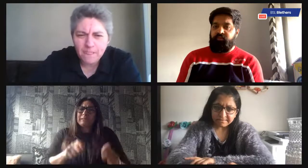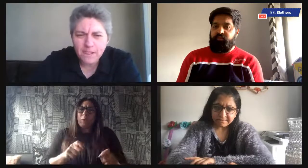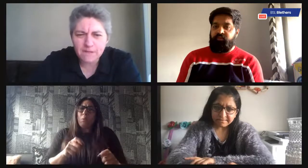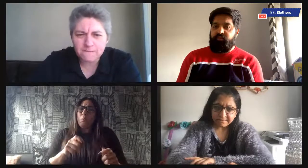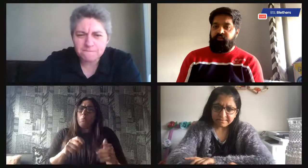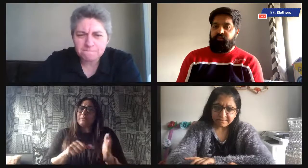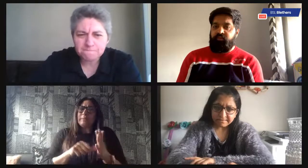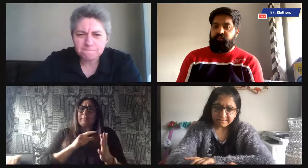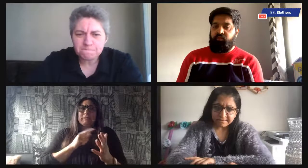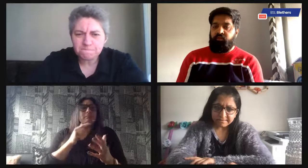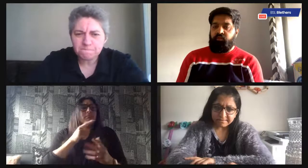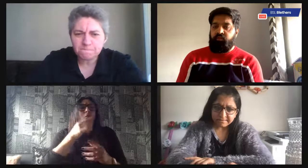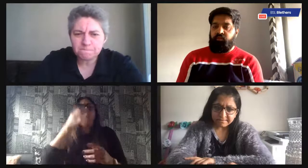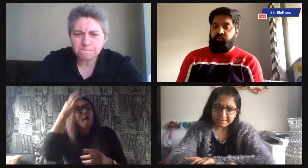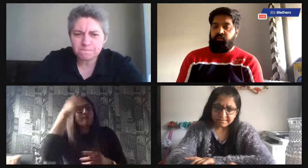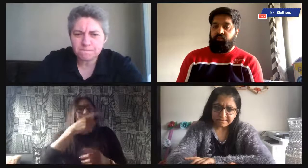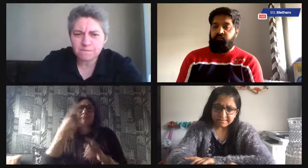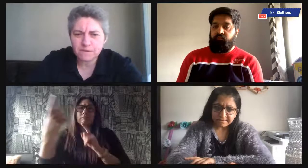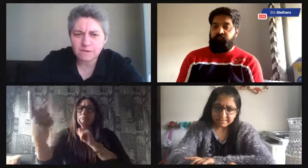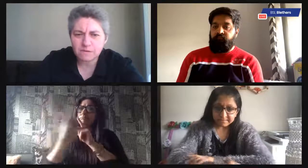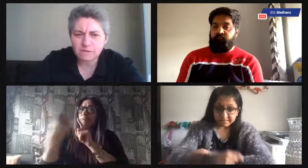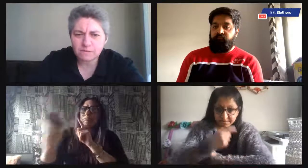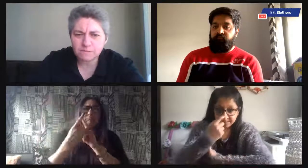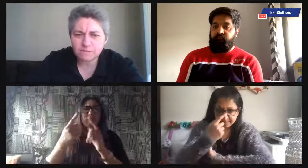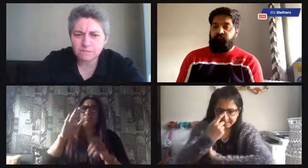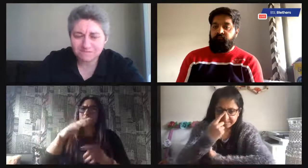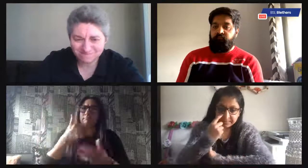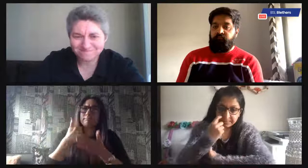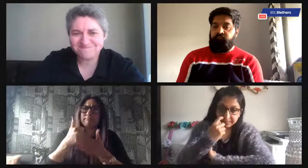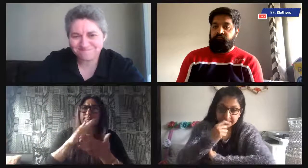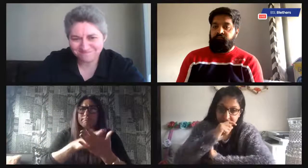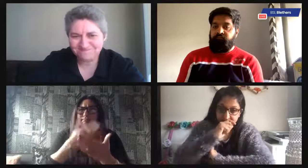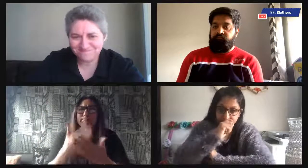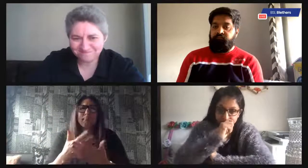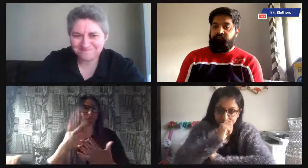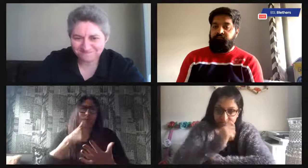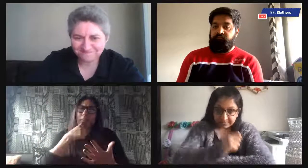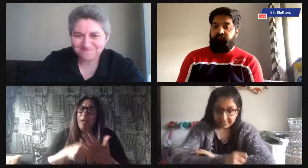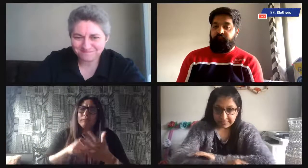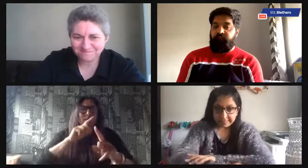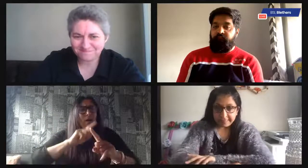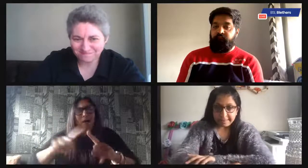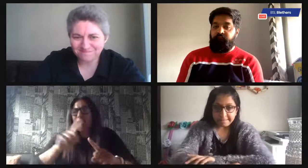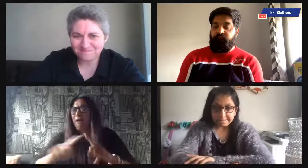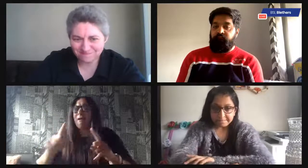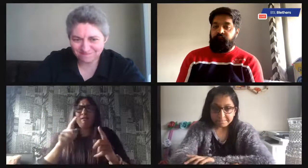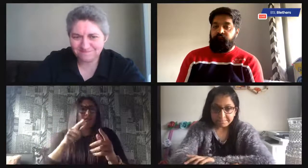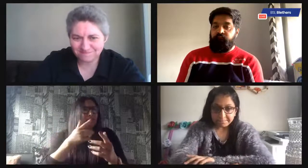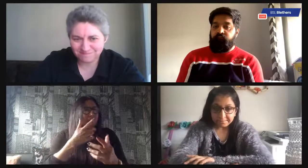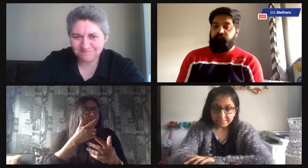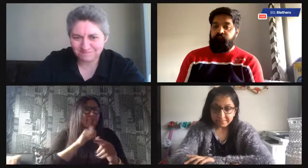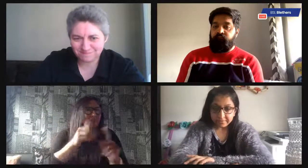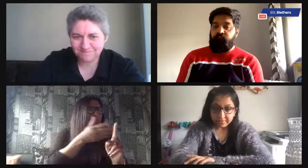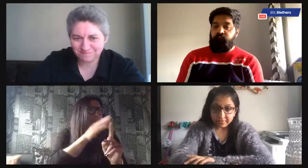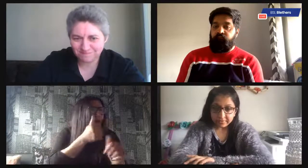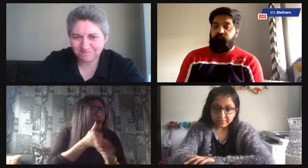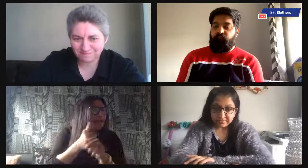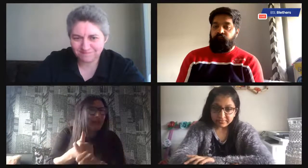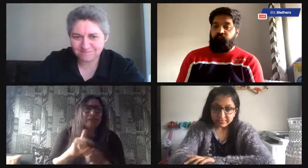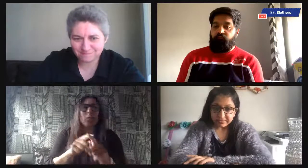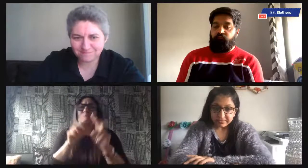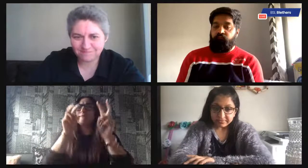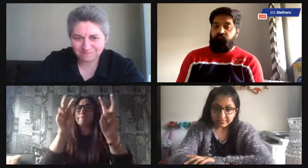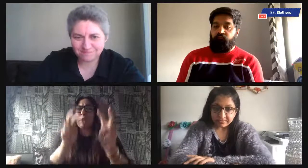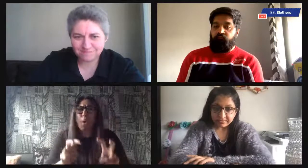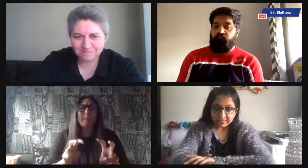people as well? Okay, well, when lockdown started, Avro, obviously, people would come to us face to face